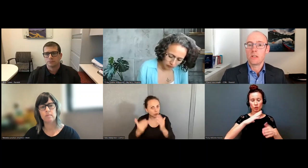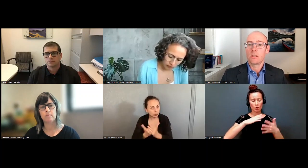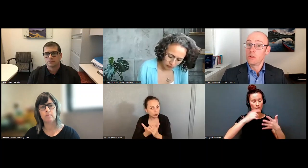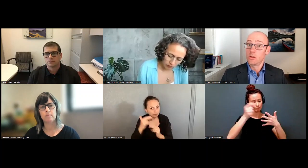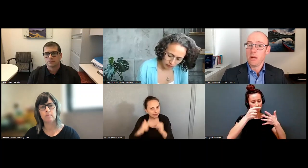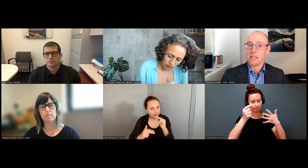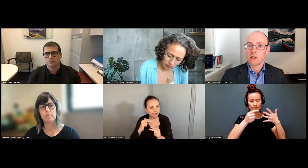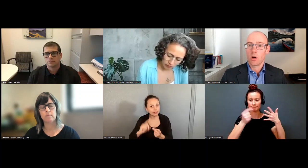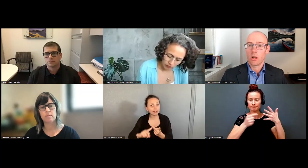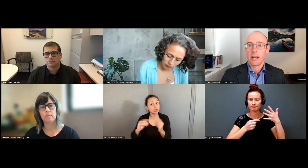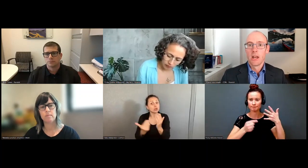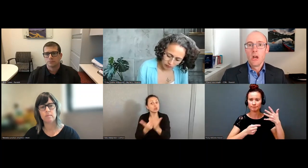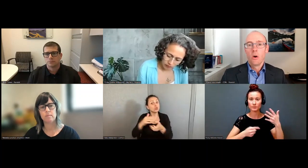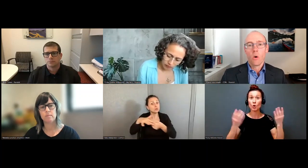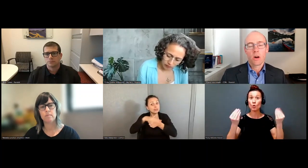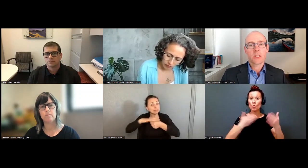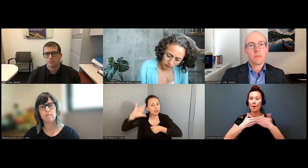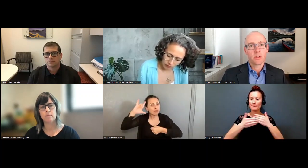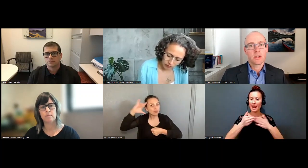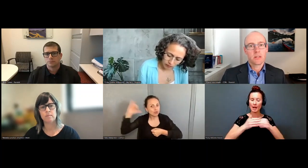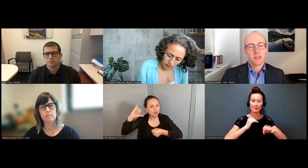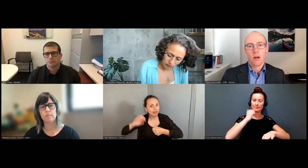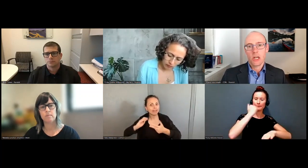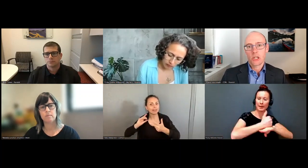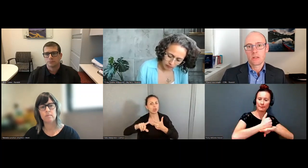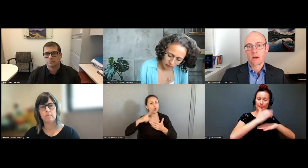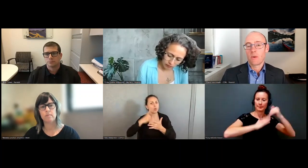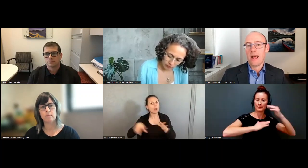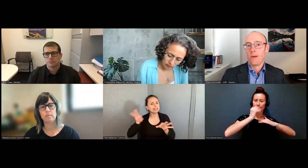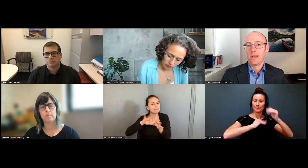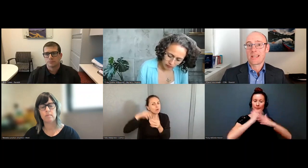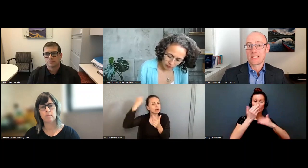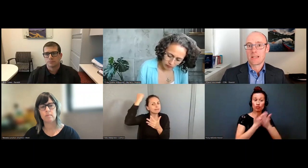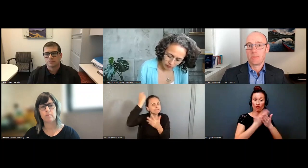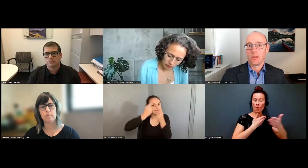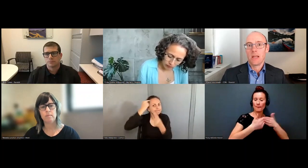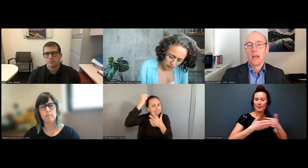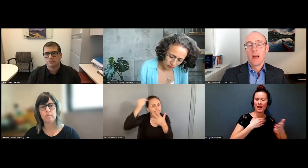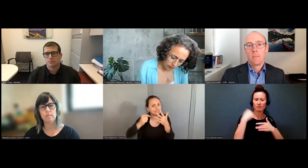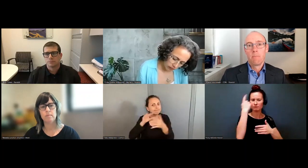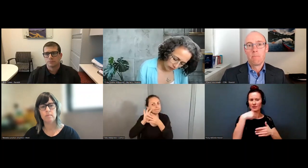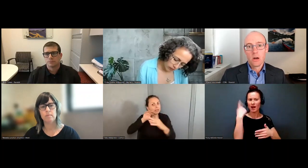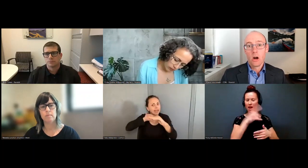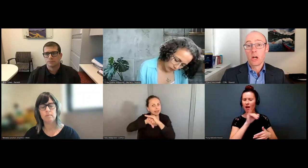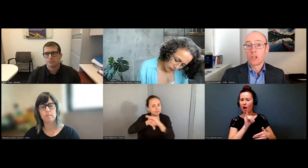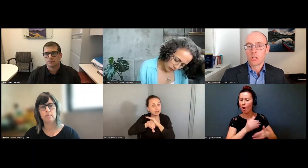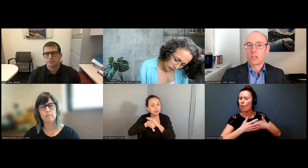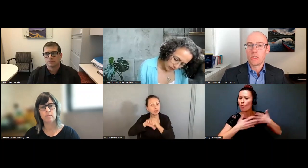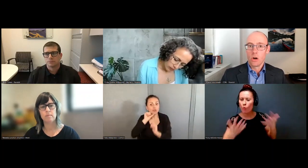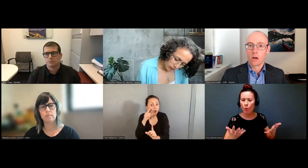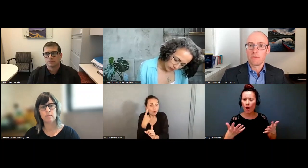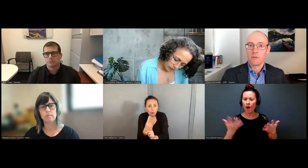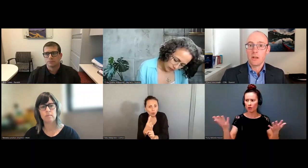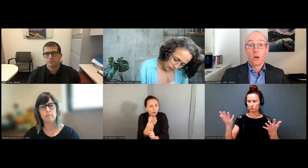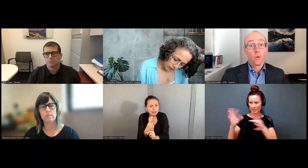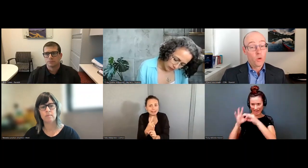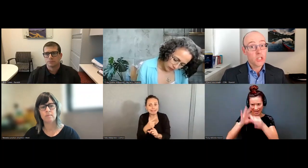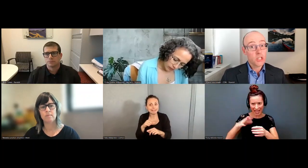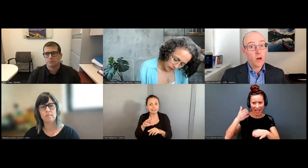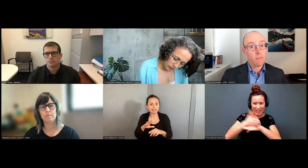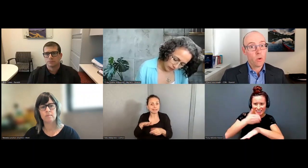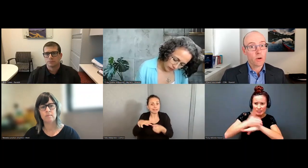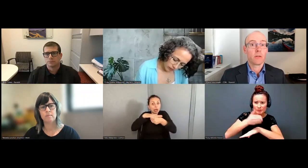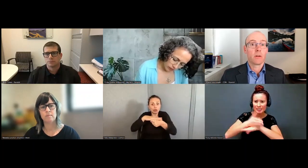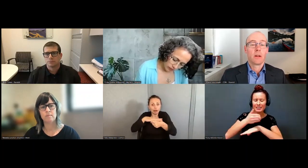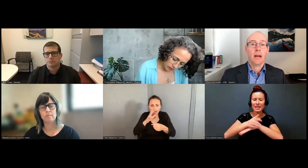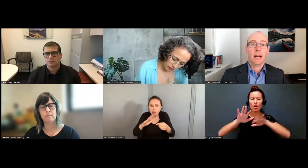should these new spaces look like? What are some other considerations around accessibility beyond just geography, which is